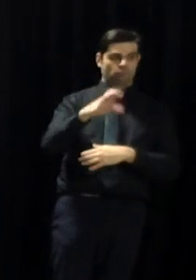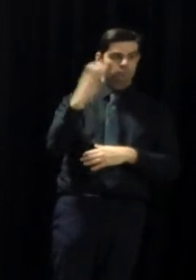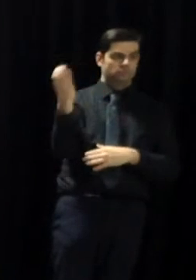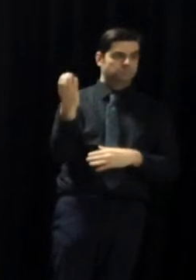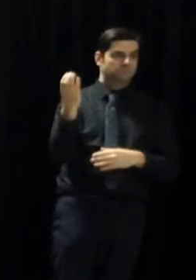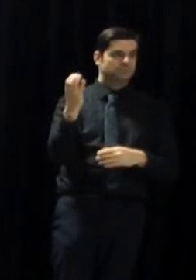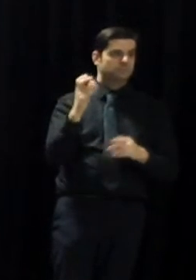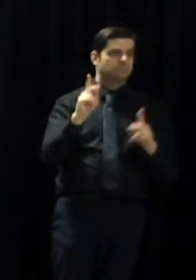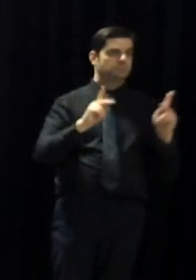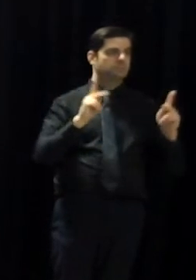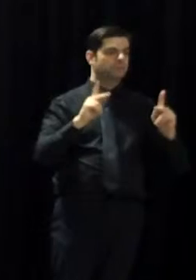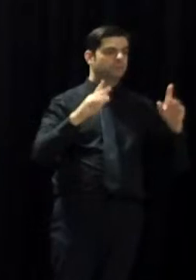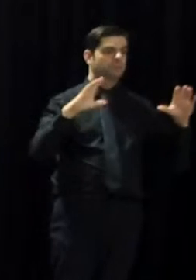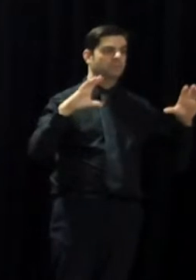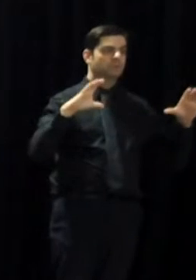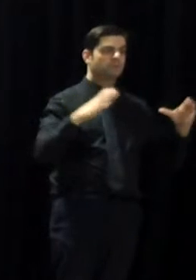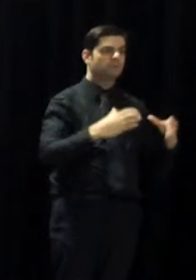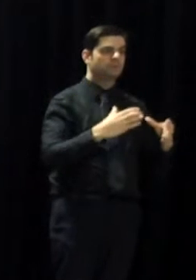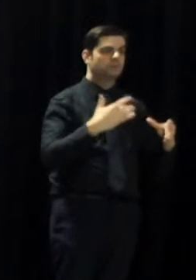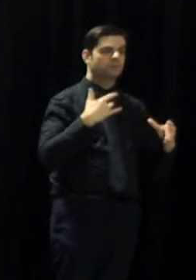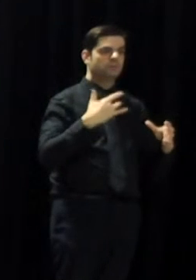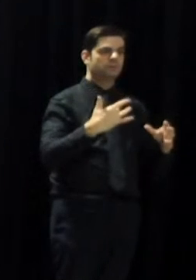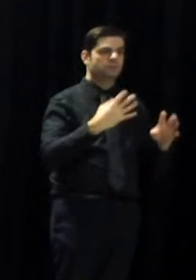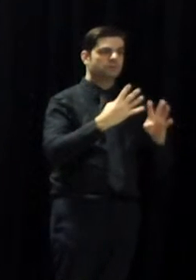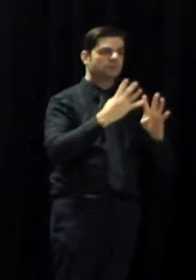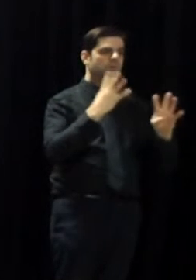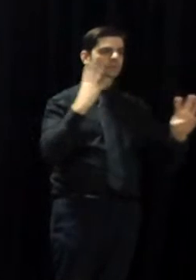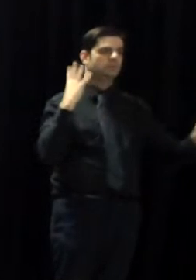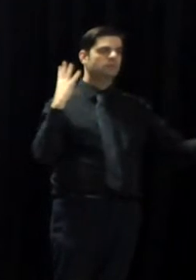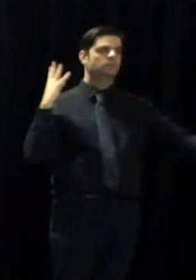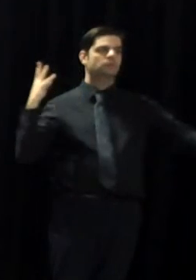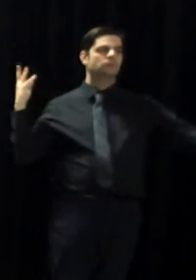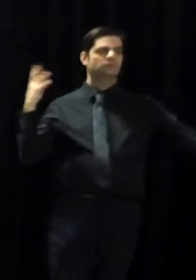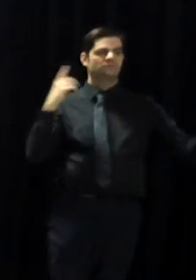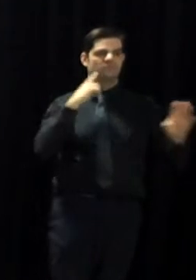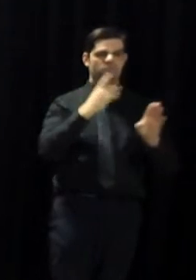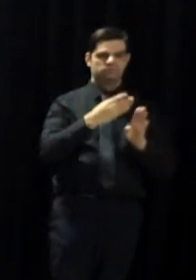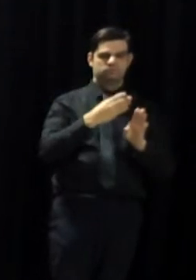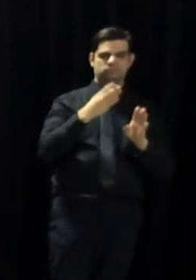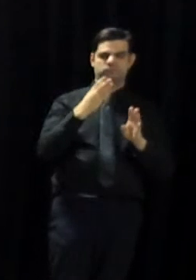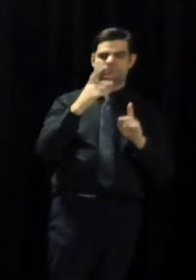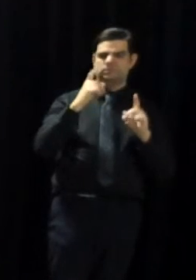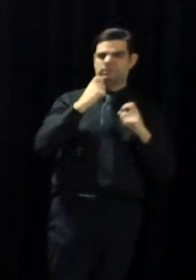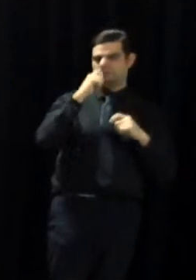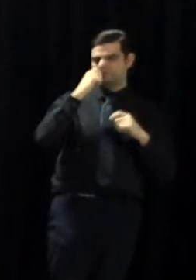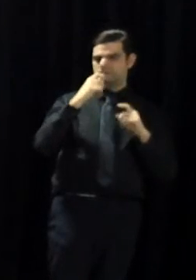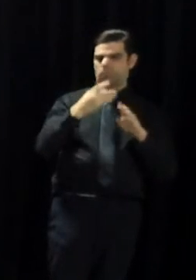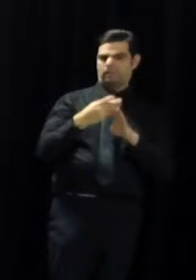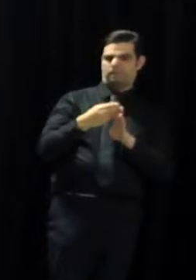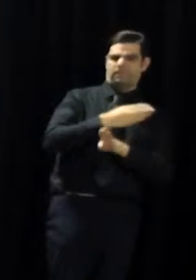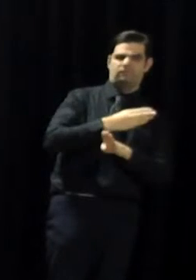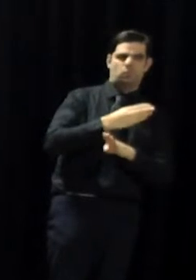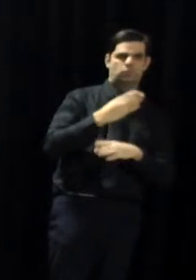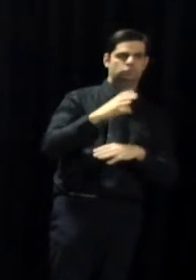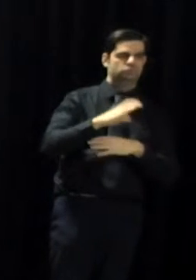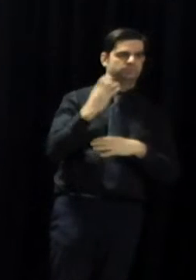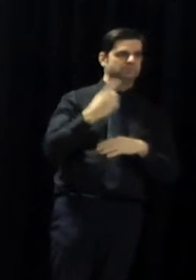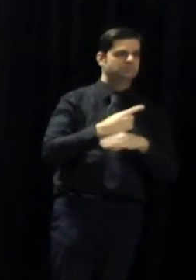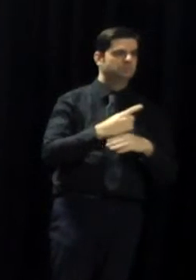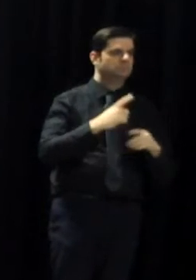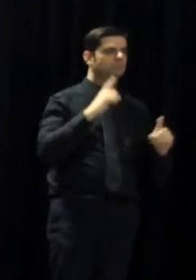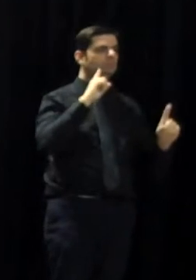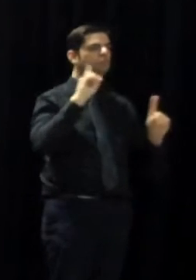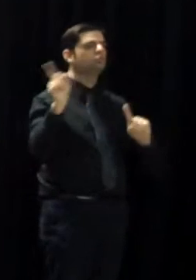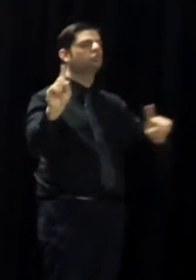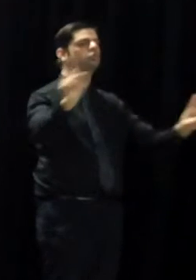get tests right before then. We've heard of some people coming up from different parts, different states, and